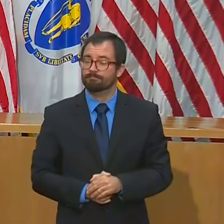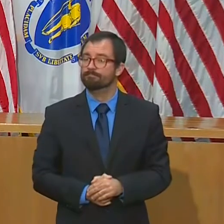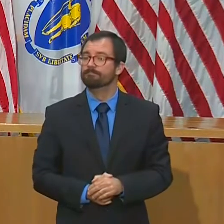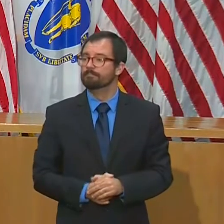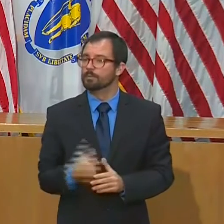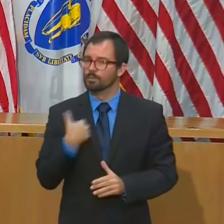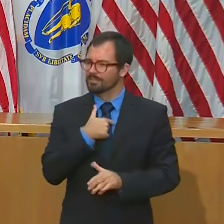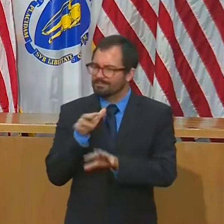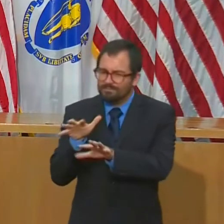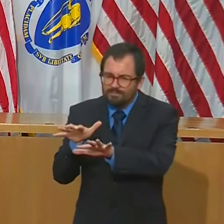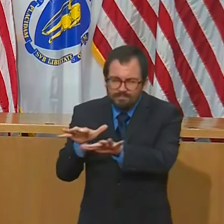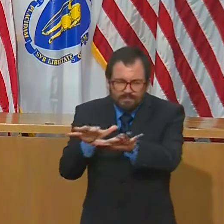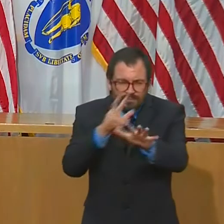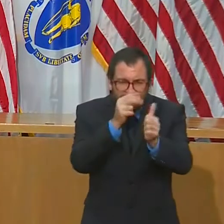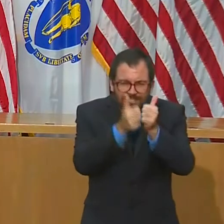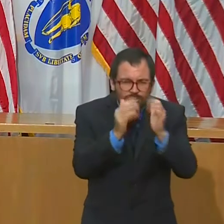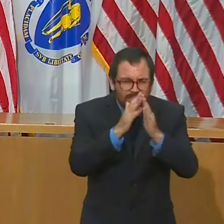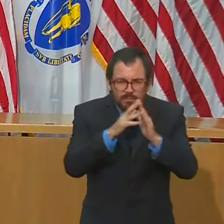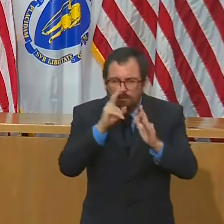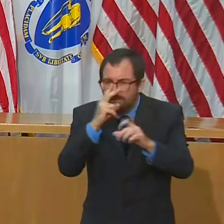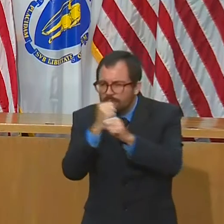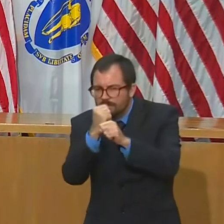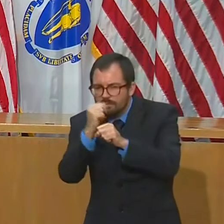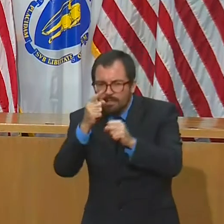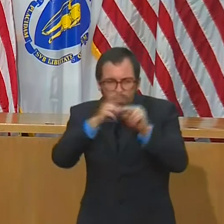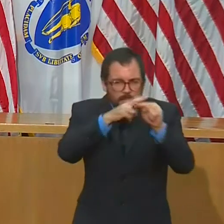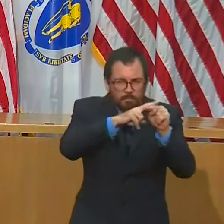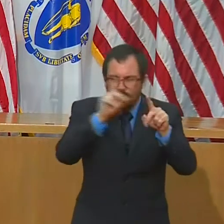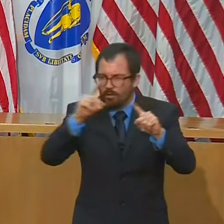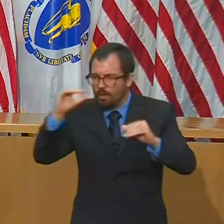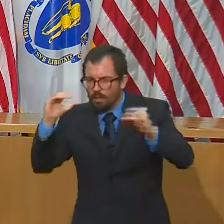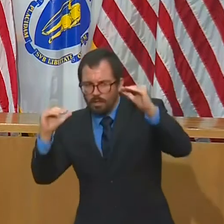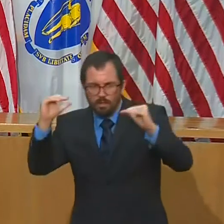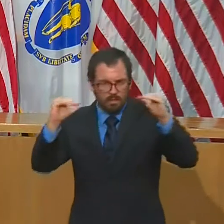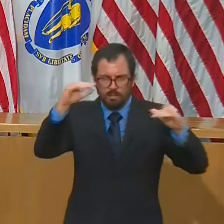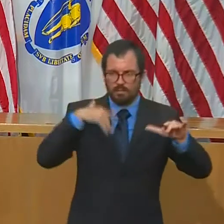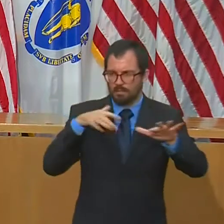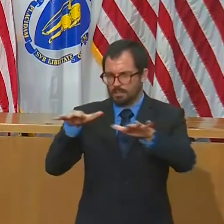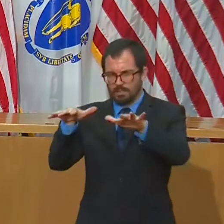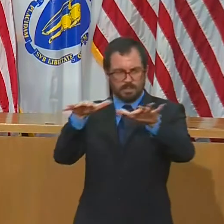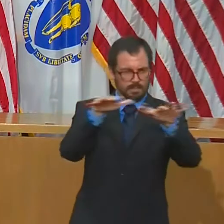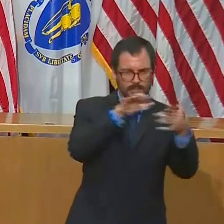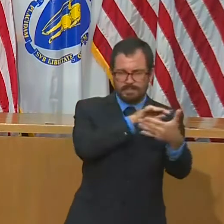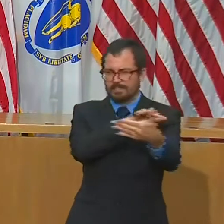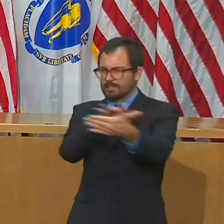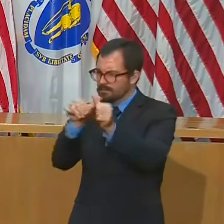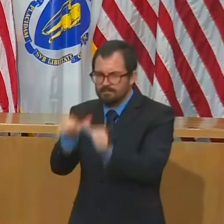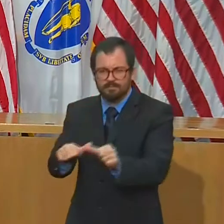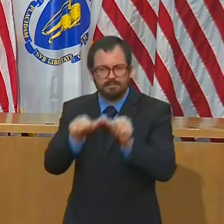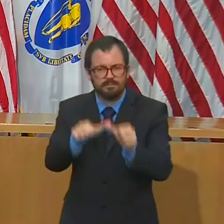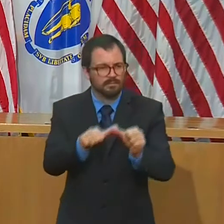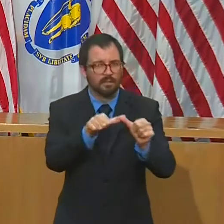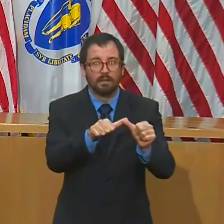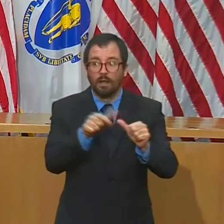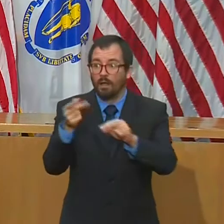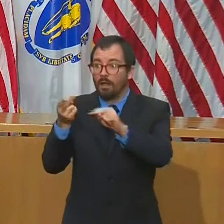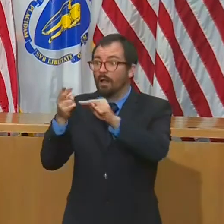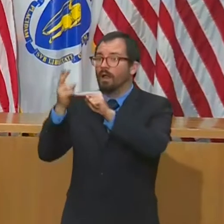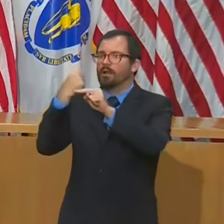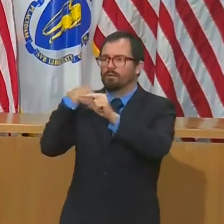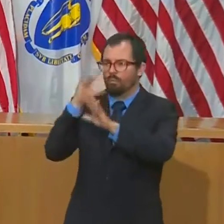understand how COVID is spreading in their communities, or not. And it will be updated each Wednesday as part of the Department of Public